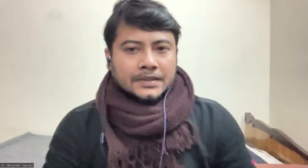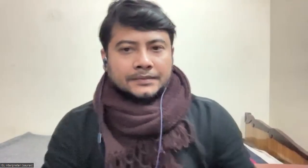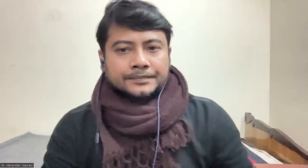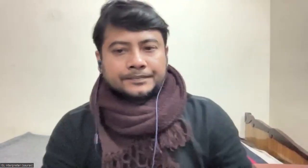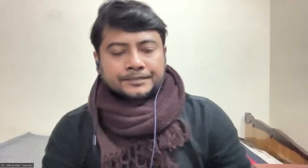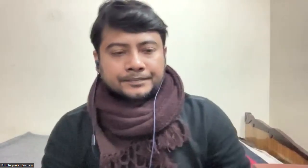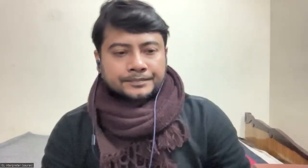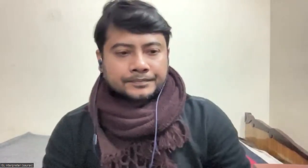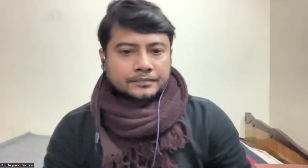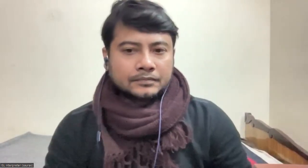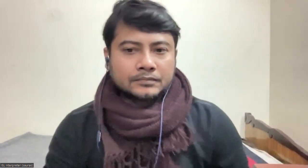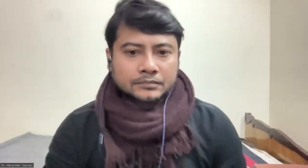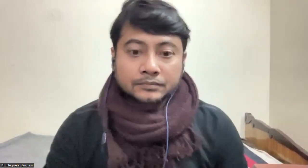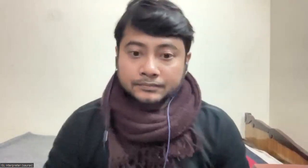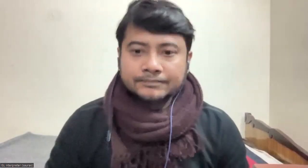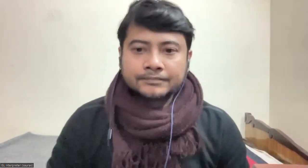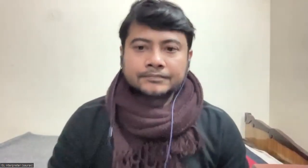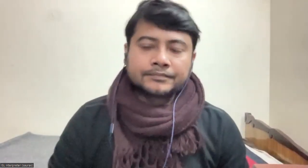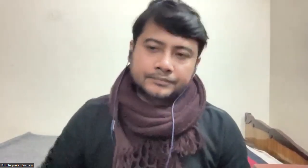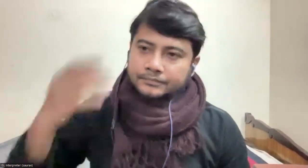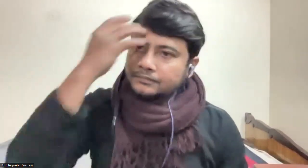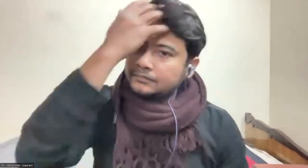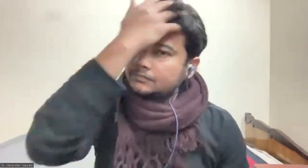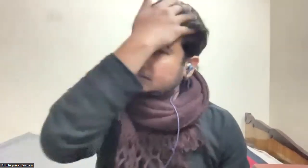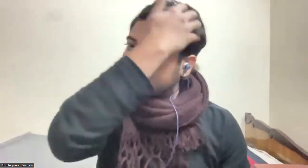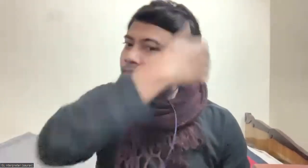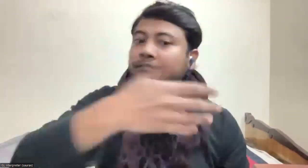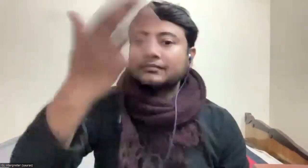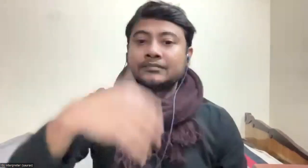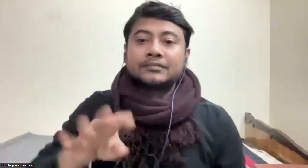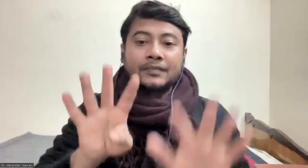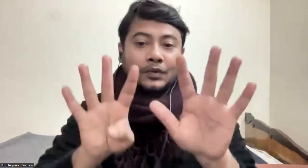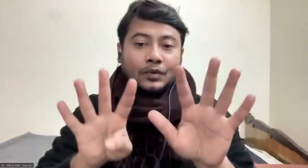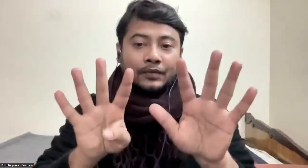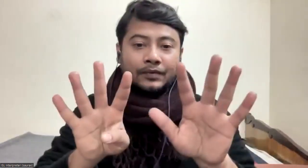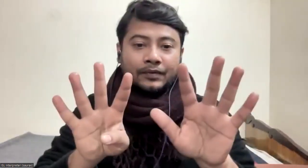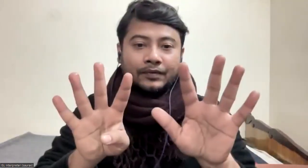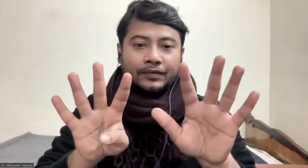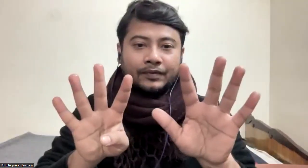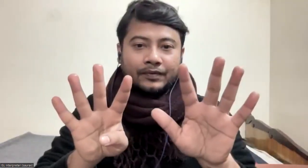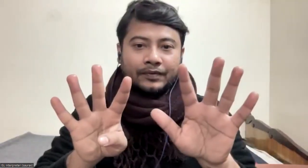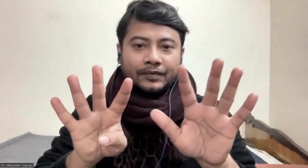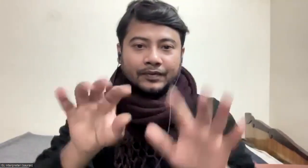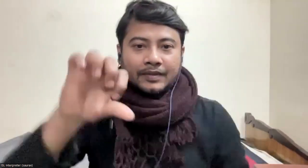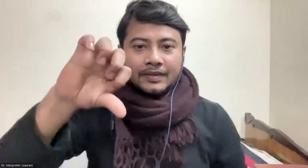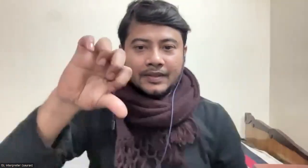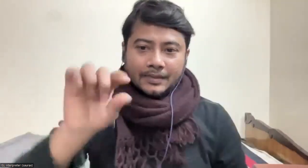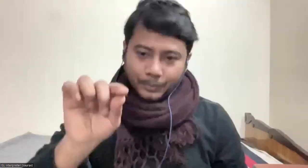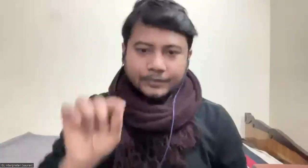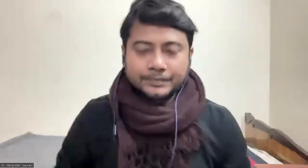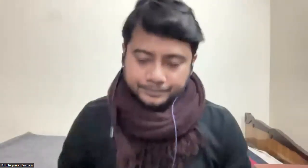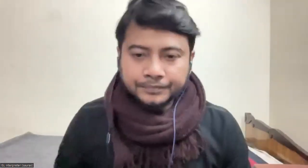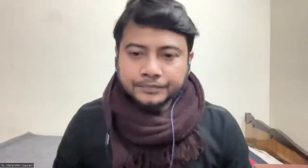Yes, Mataji. Okay. We move on to point number 9. So some of you, I'm